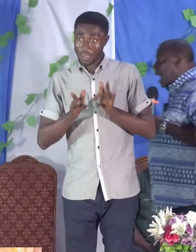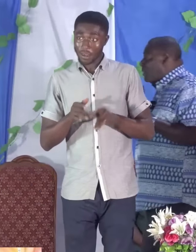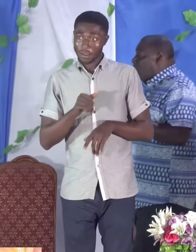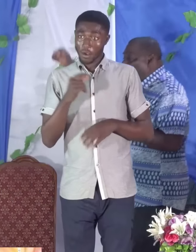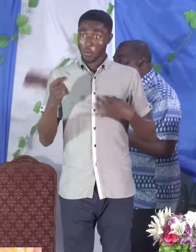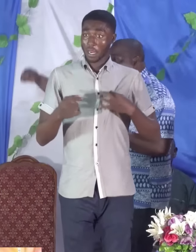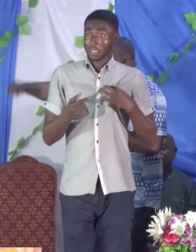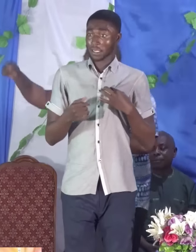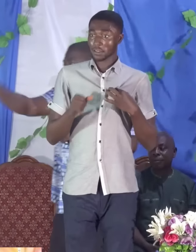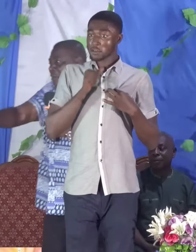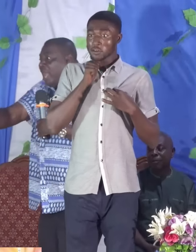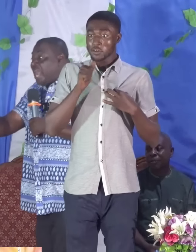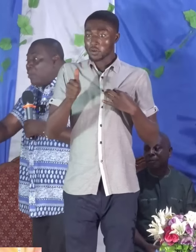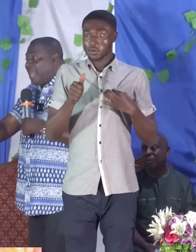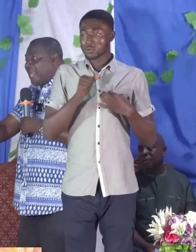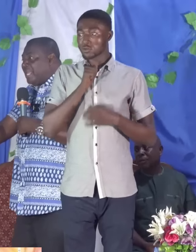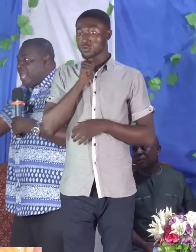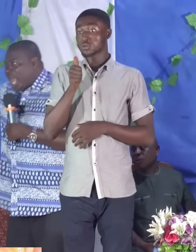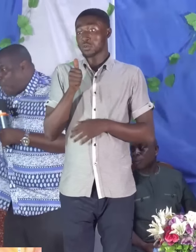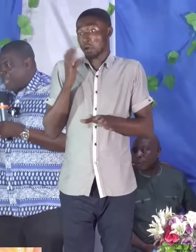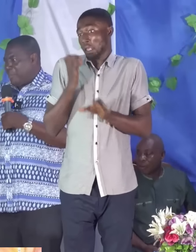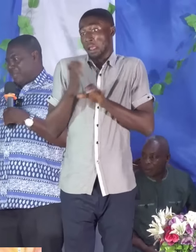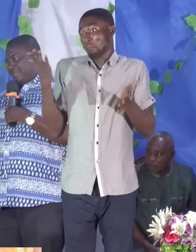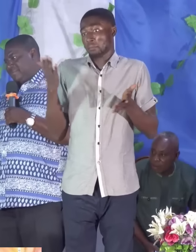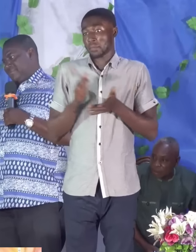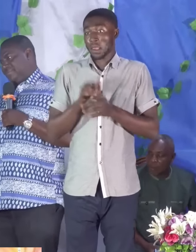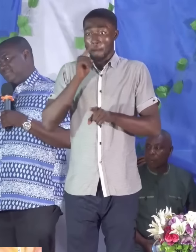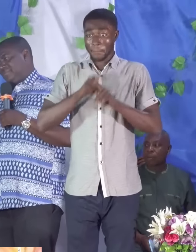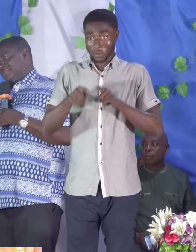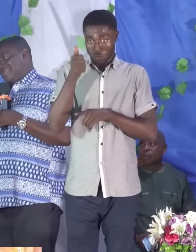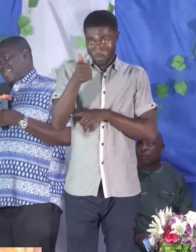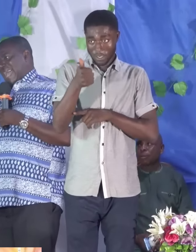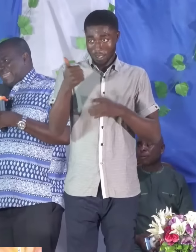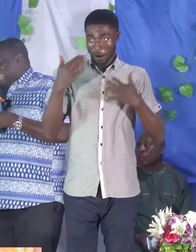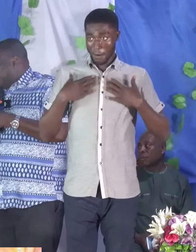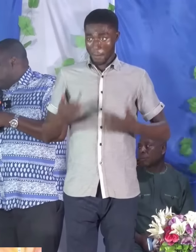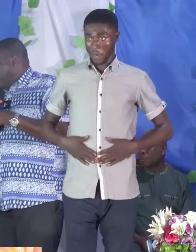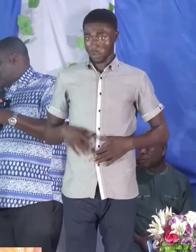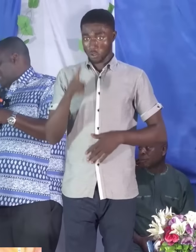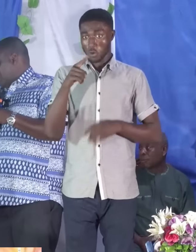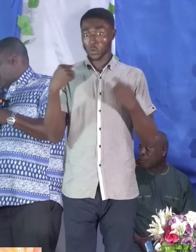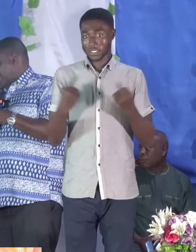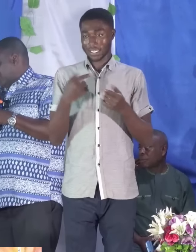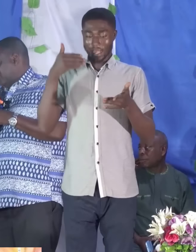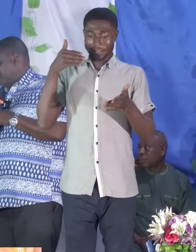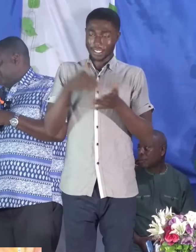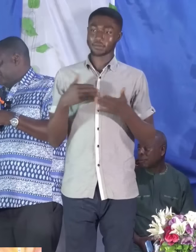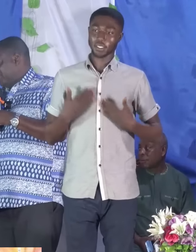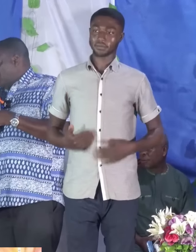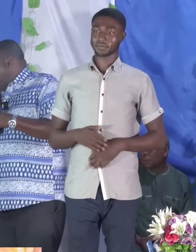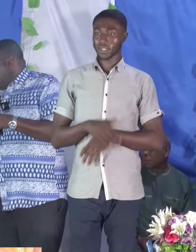agaman ya wo se wo onipa dua no e na wo ye dan e na wo ye ne boni Adani ye jiye jama mwoso sa wa chiso kreisi